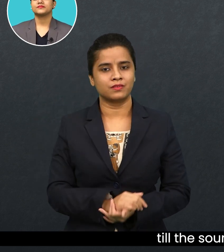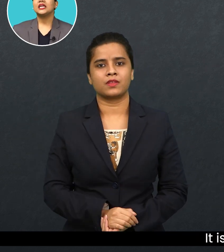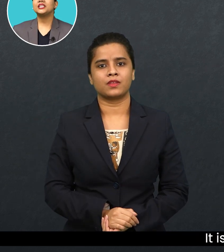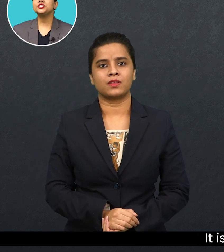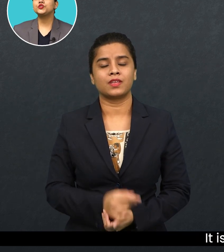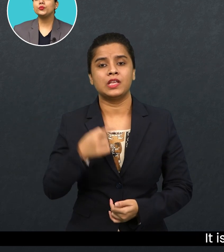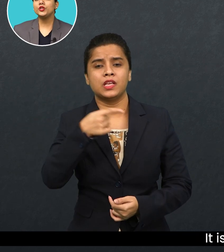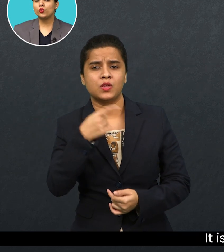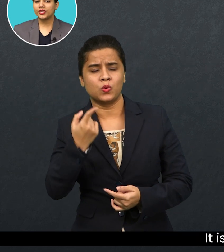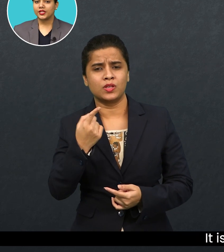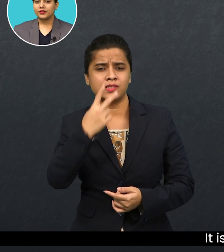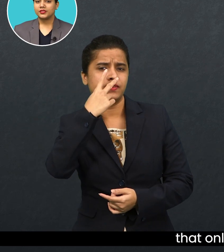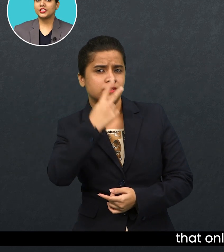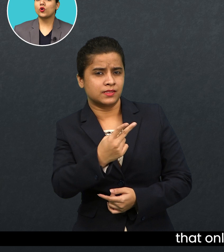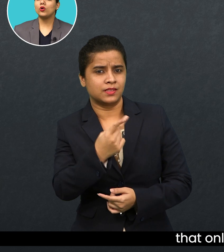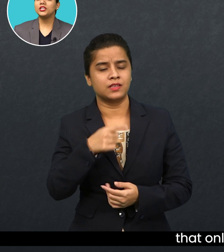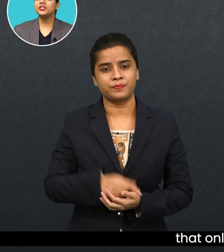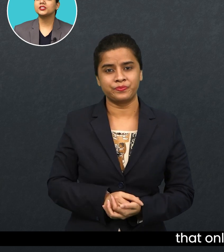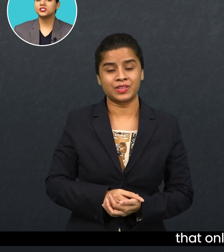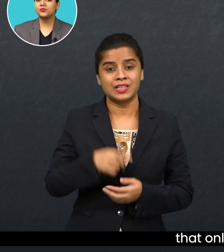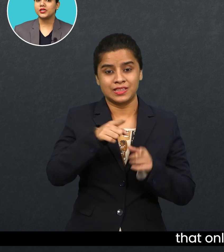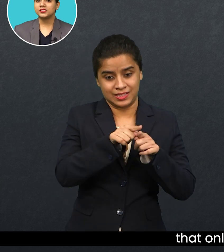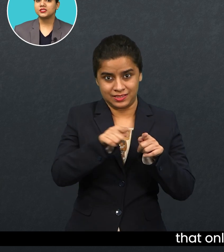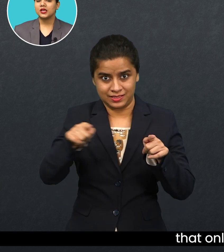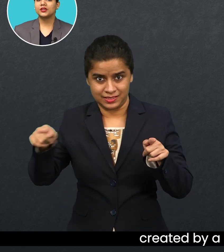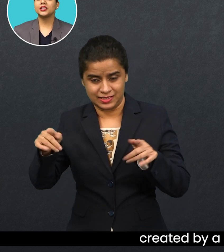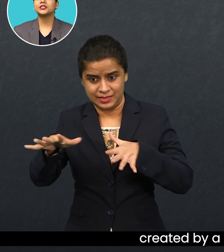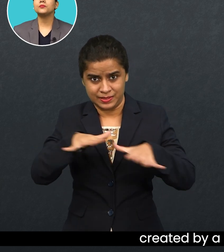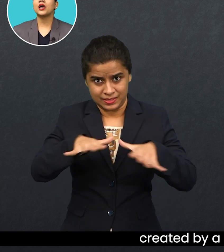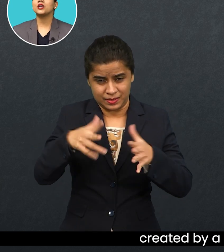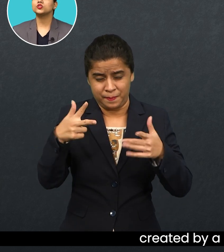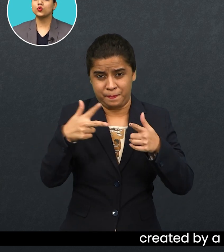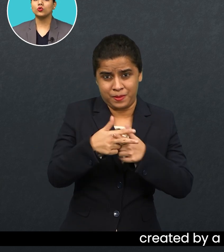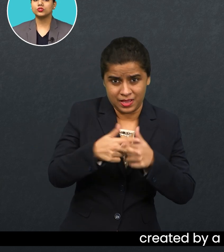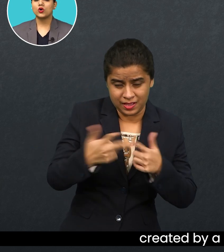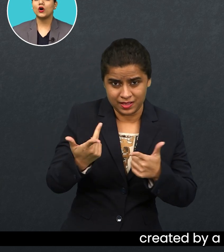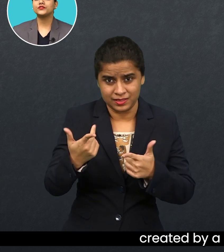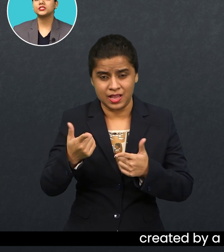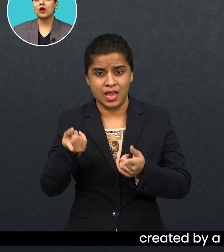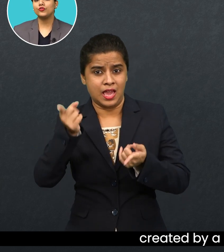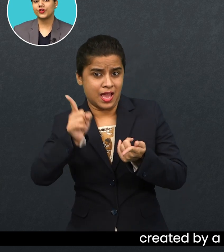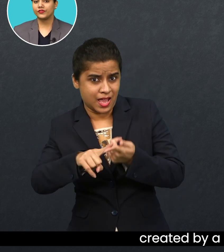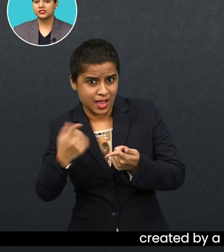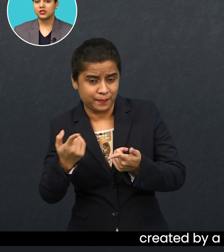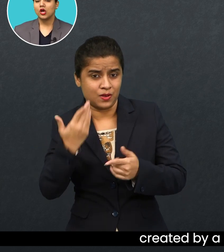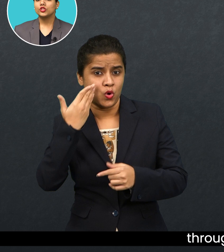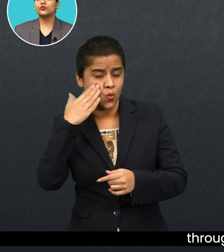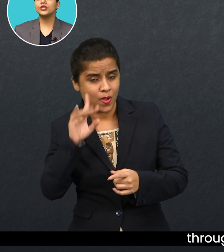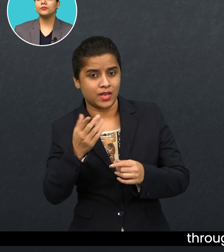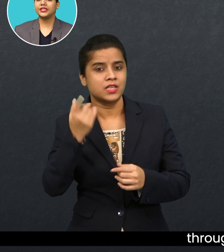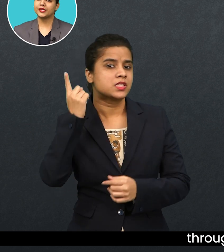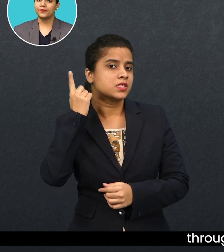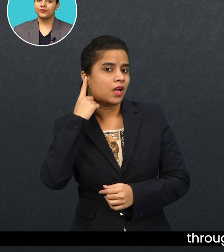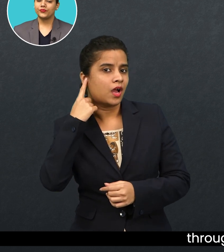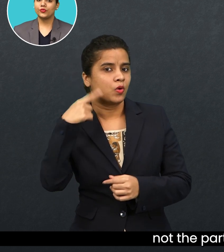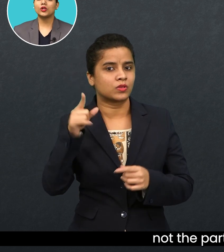It is to be noted that only the disturbance created by a source of sound travels through